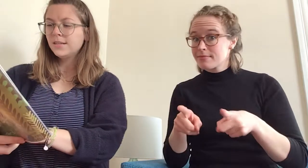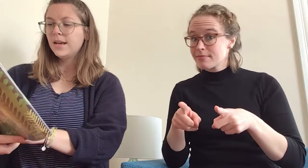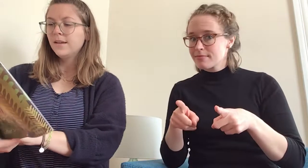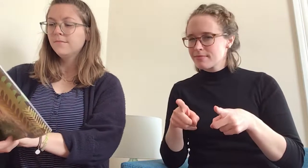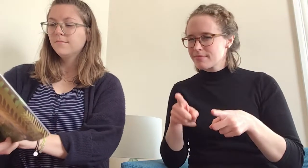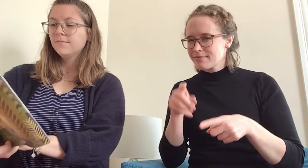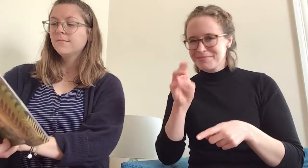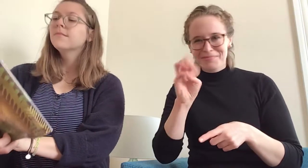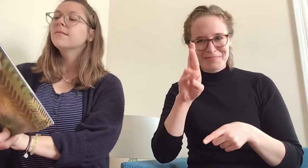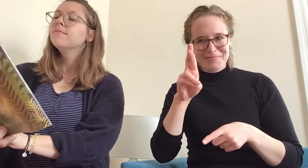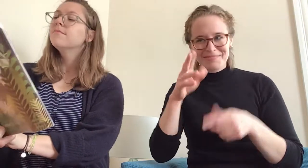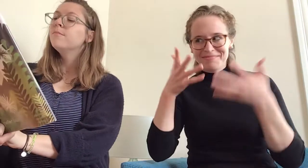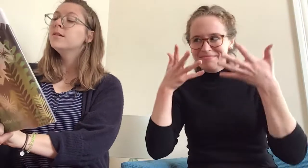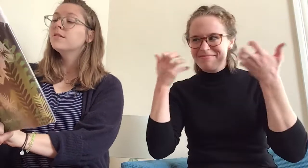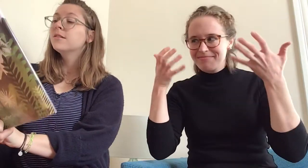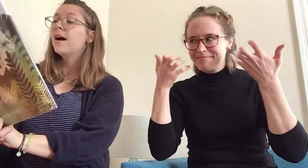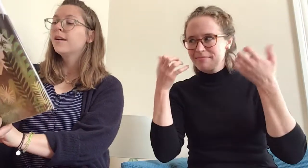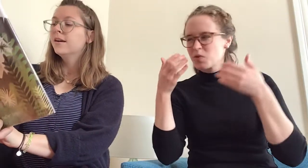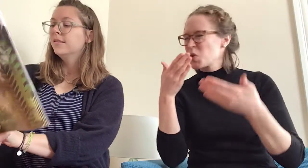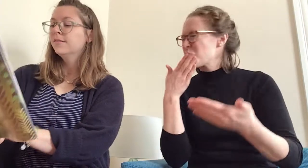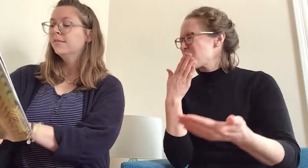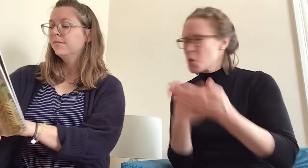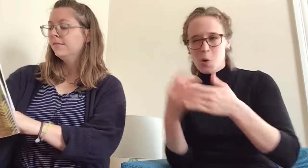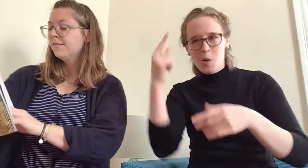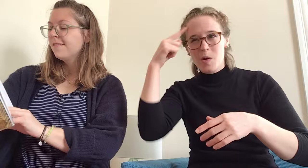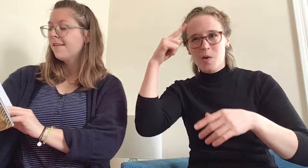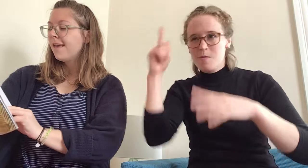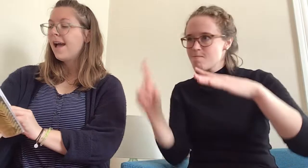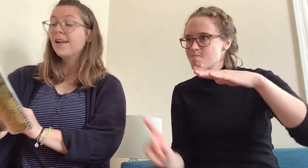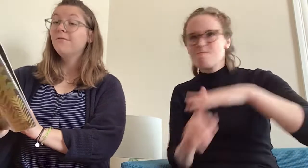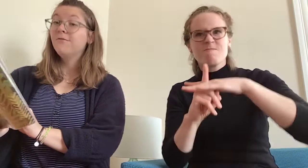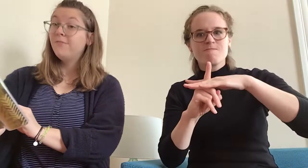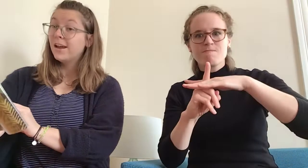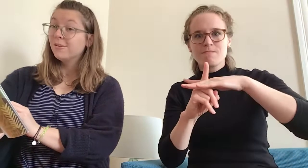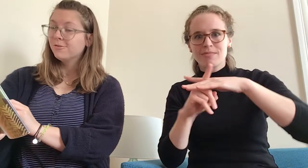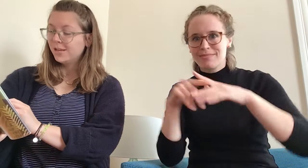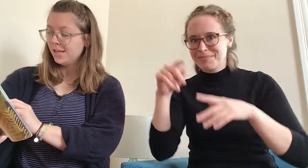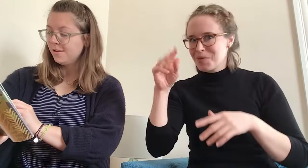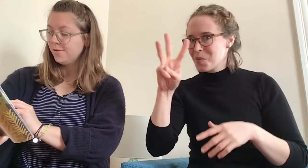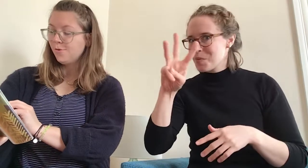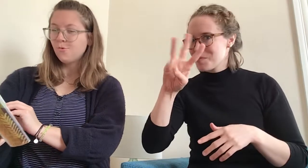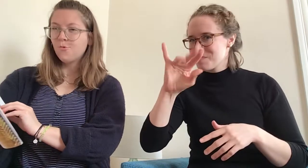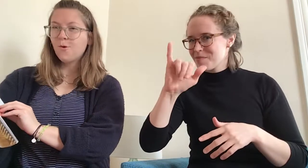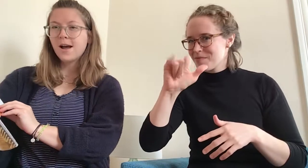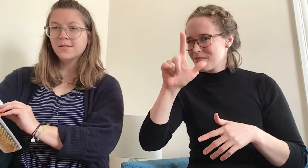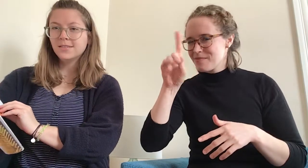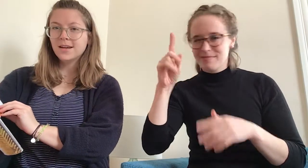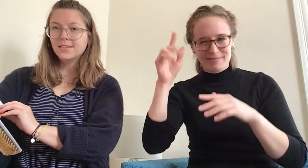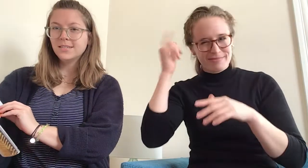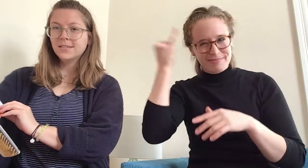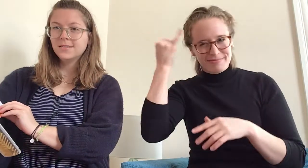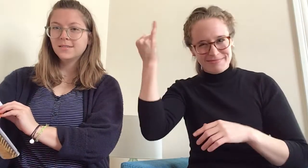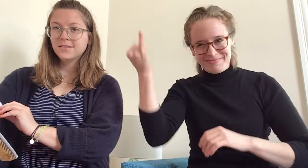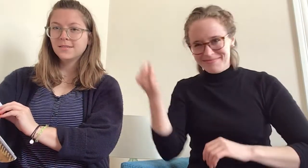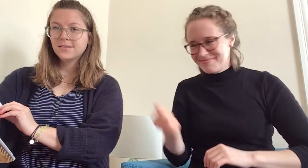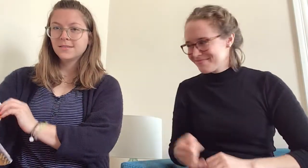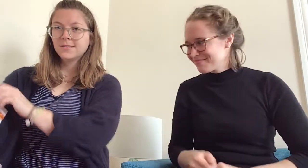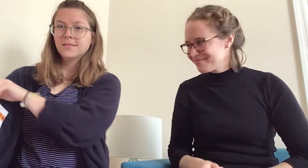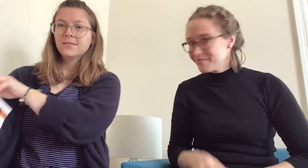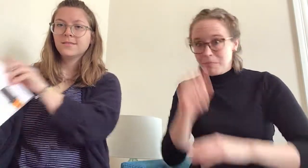Then one day, Mr. Tiger had a very wild idea.